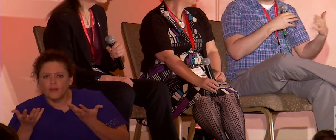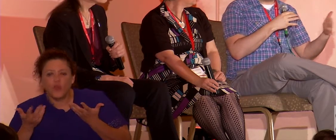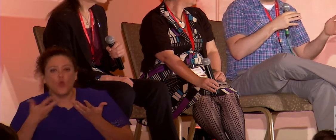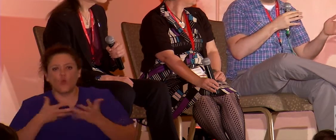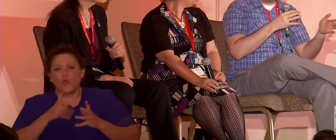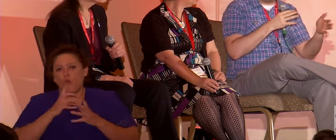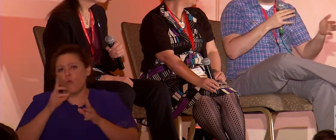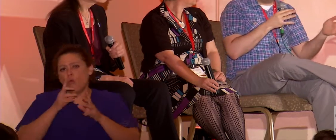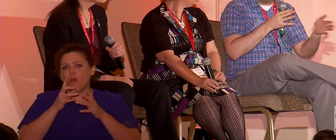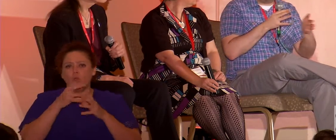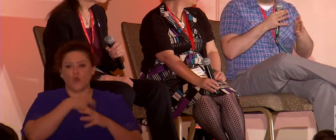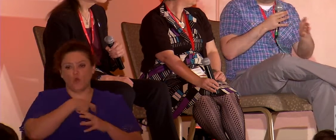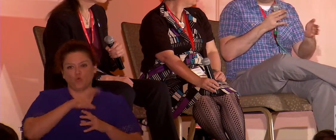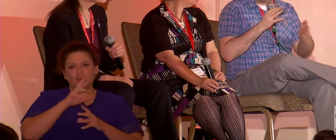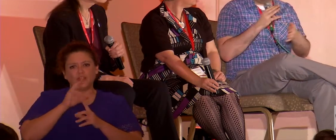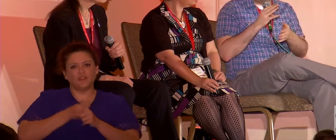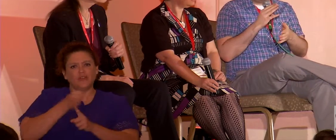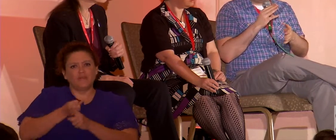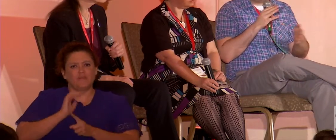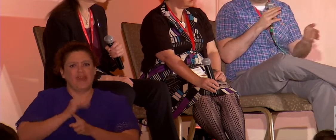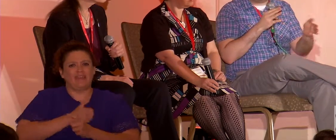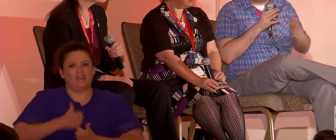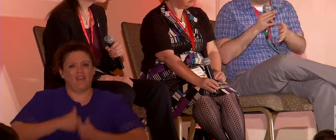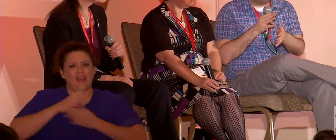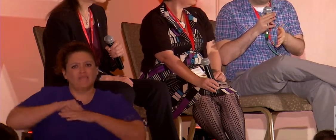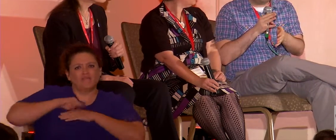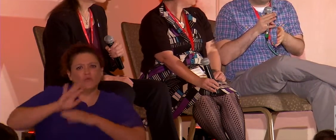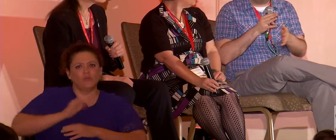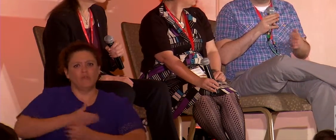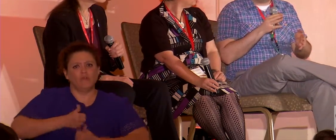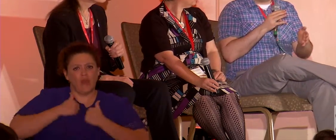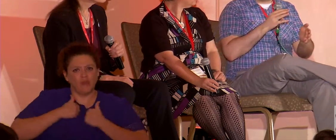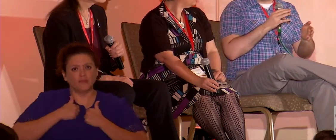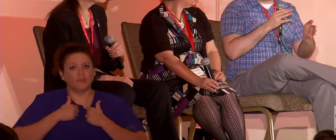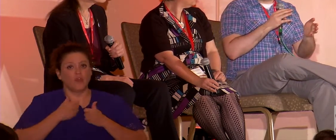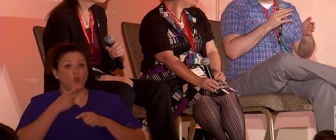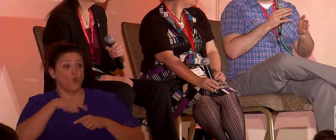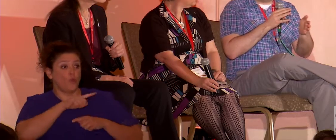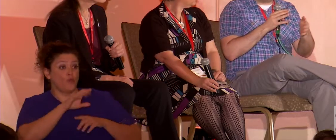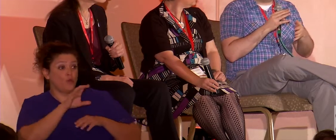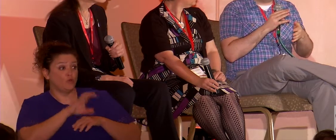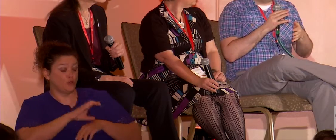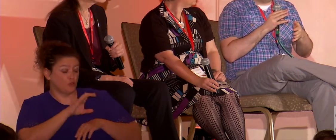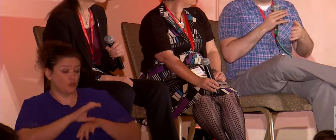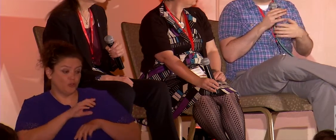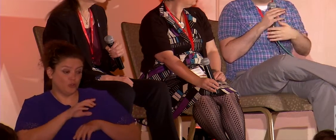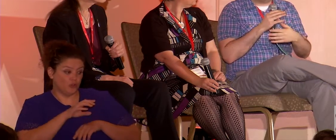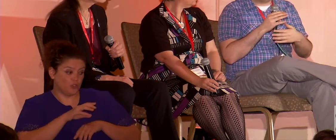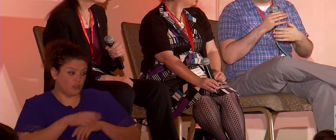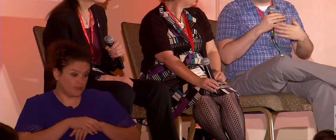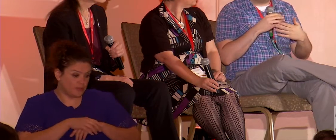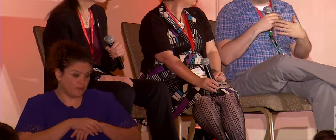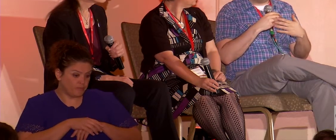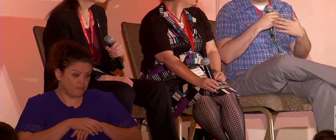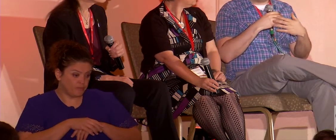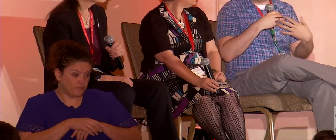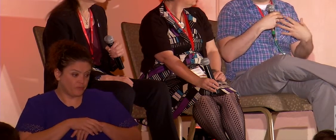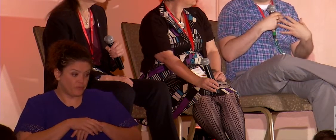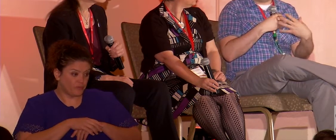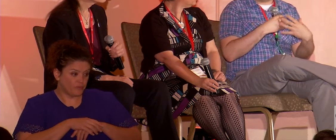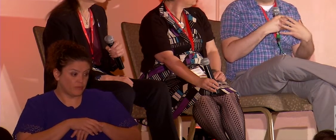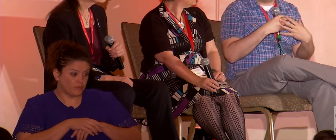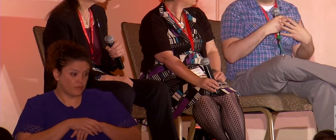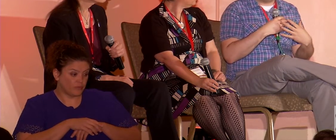lives. And the more progressive and mushier I think we get those churches, the less they're really infringing on